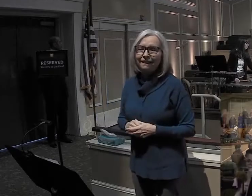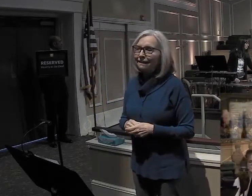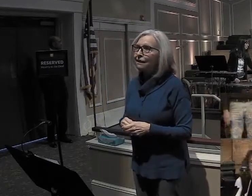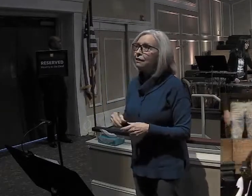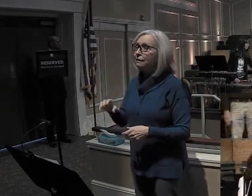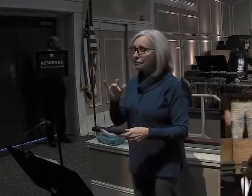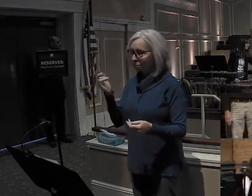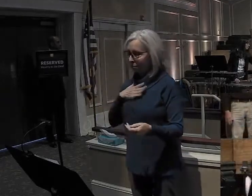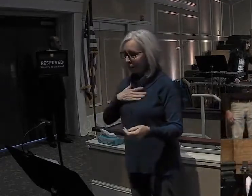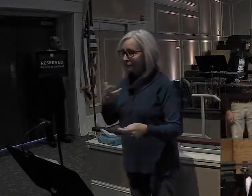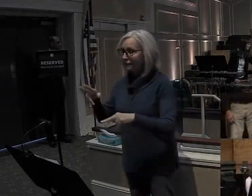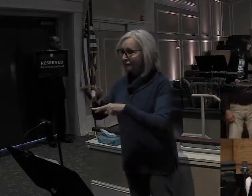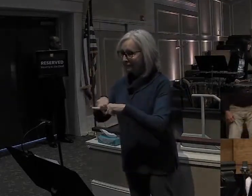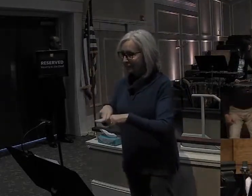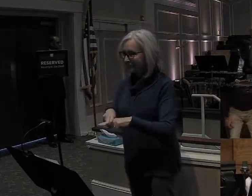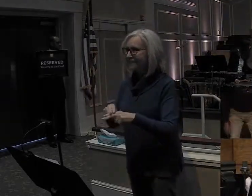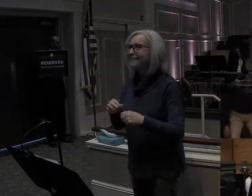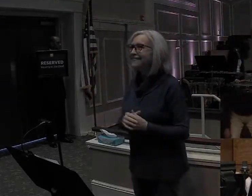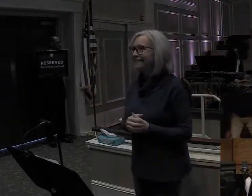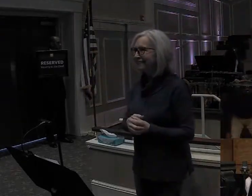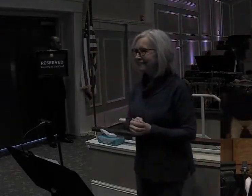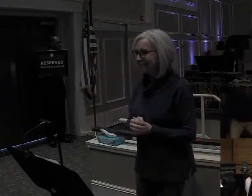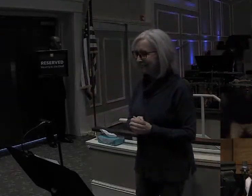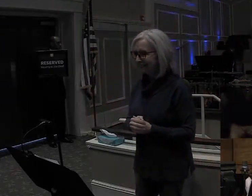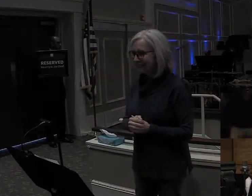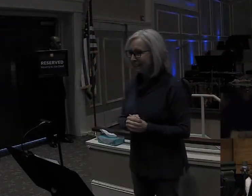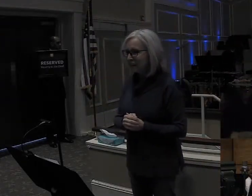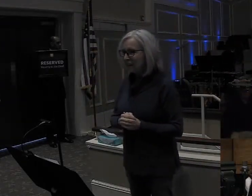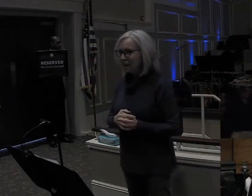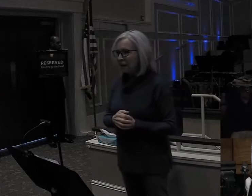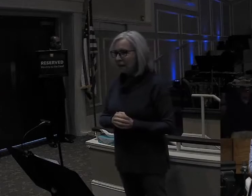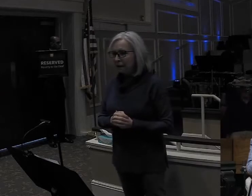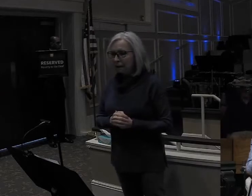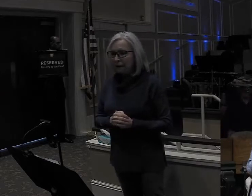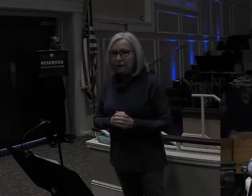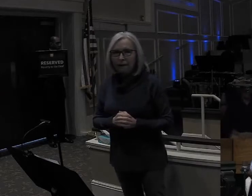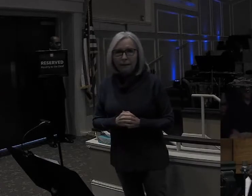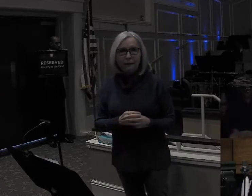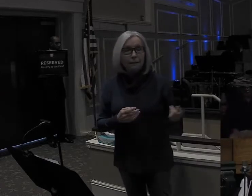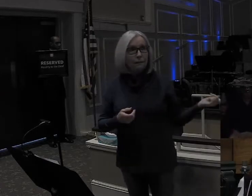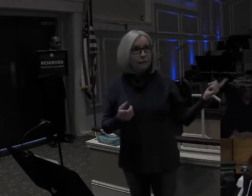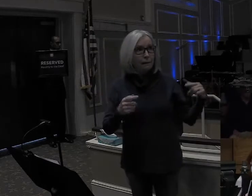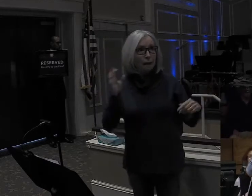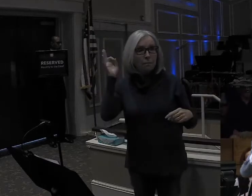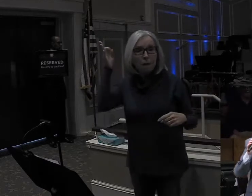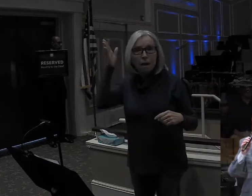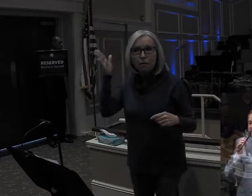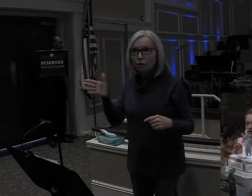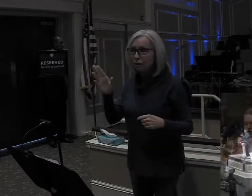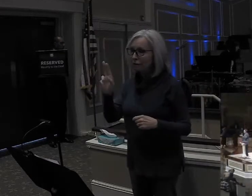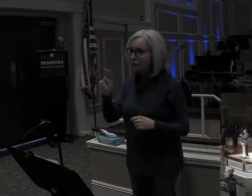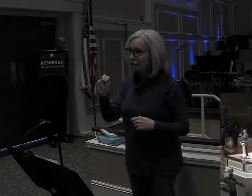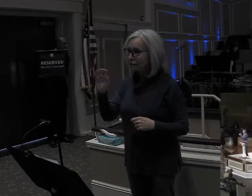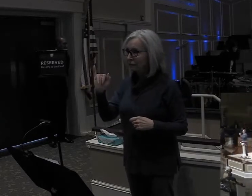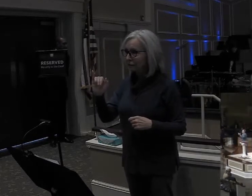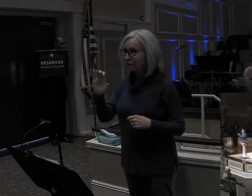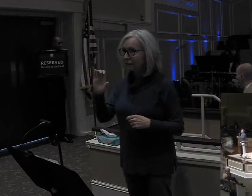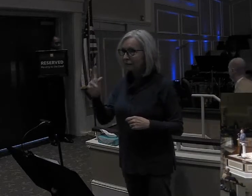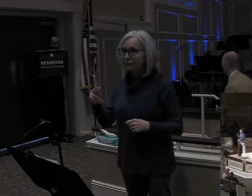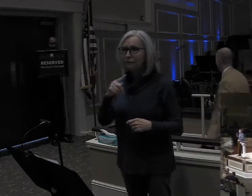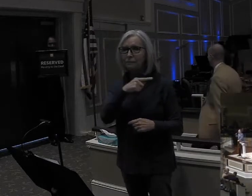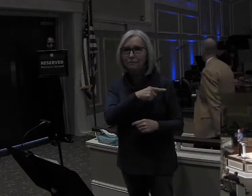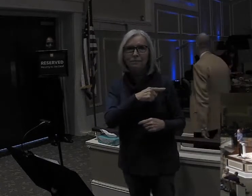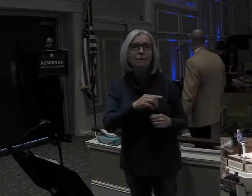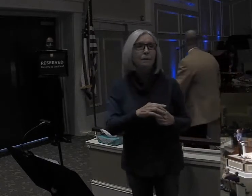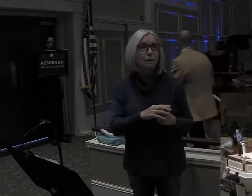Choir and congregation, you may be seated. Come on up here, Pastor Nick. Whether you're gathered in this room